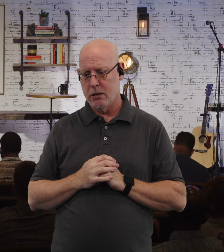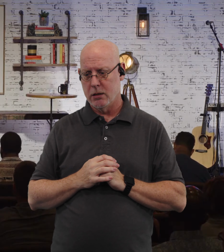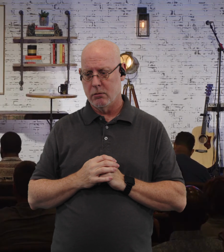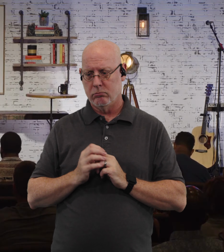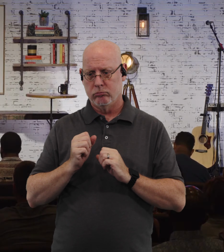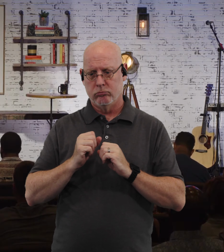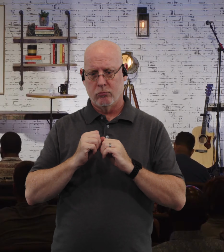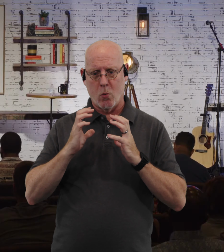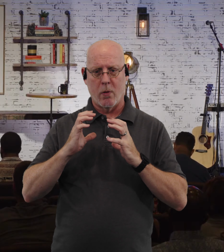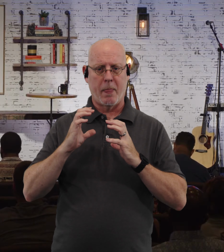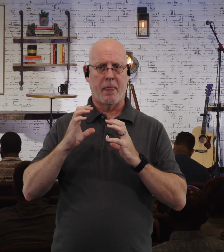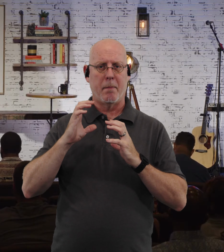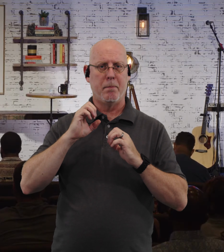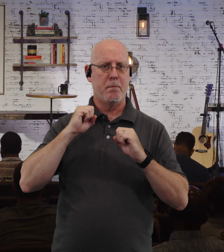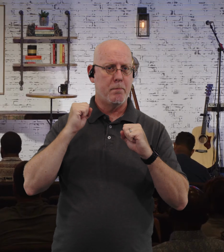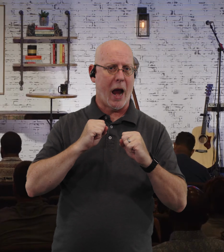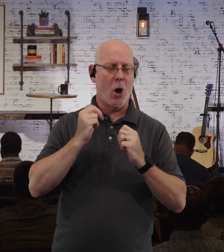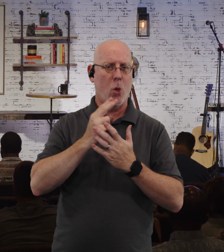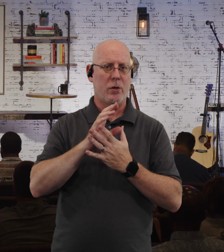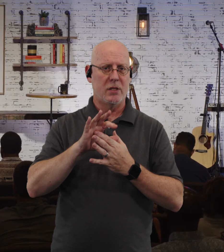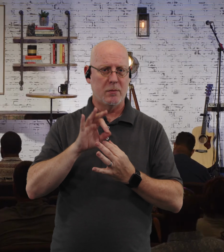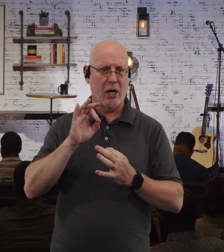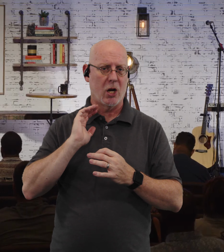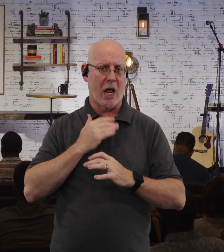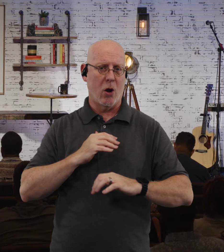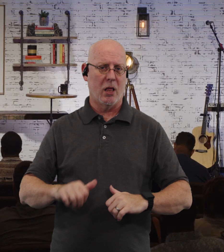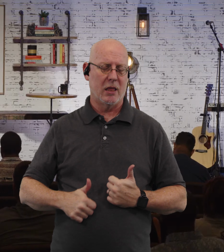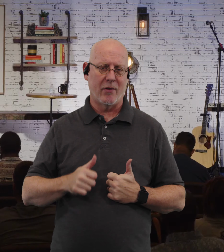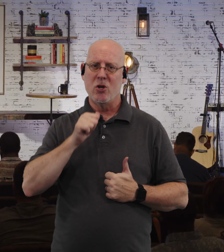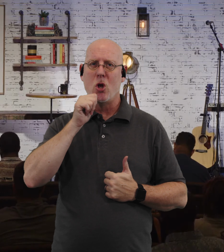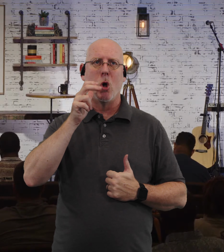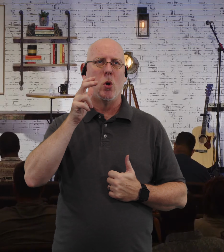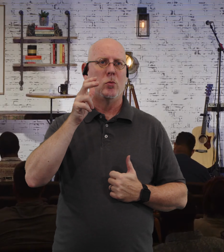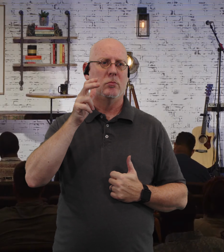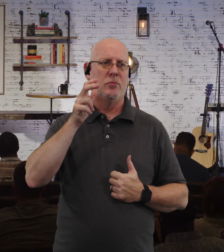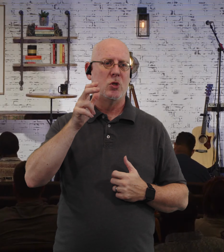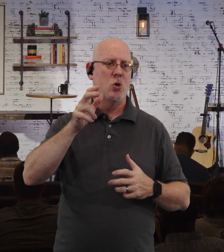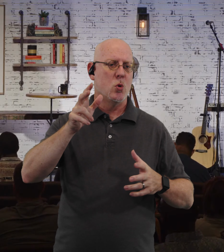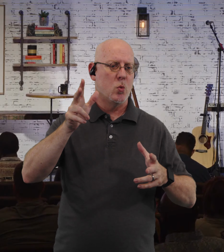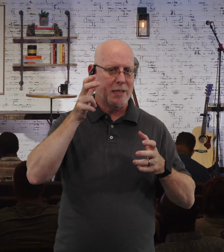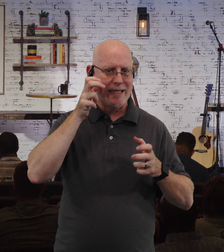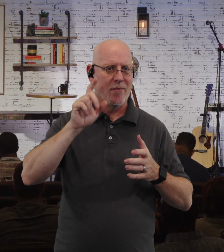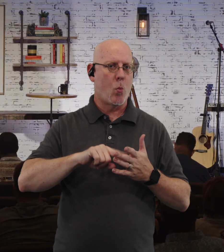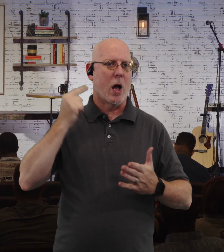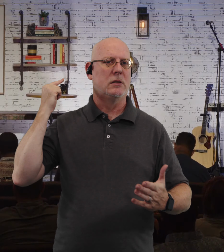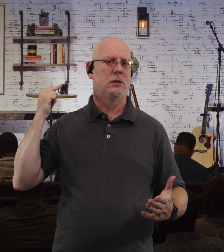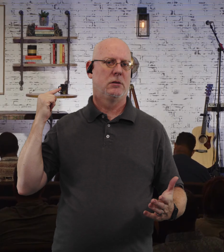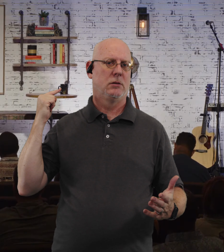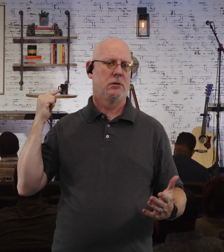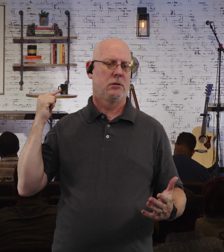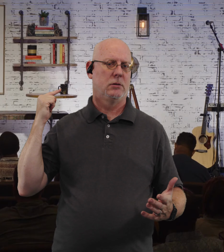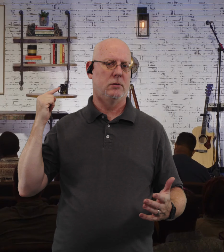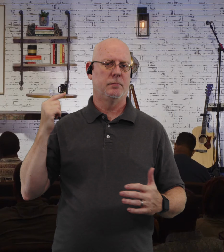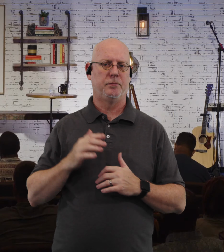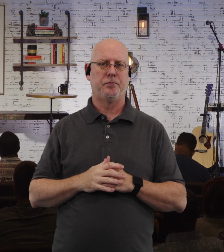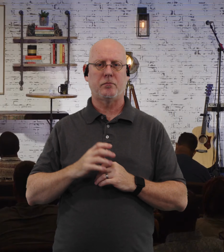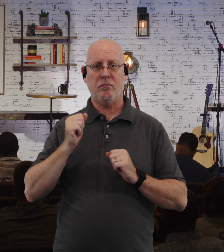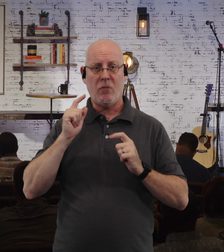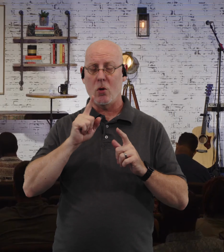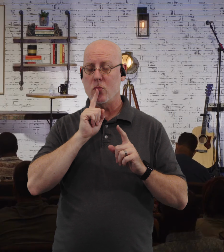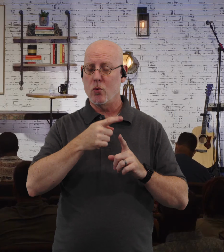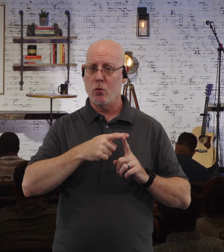the remarkable power of the Holy Spirit is at work in our lives, we don't just receive or embrace the word as truth once. But